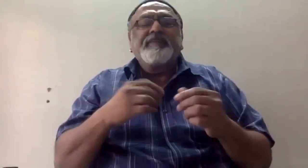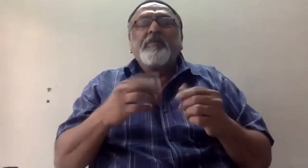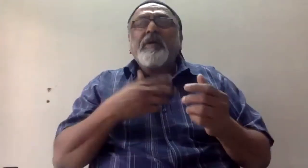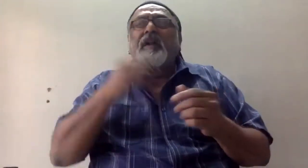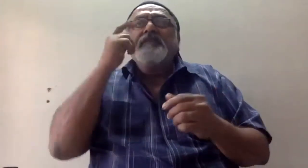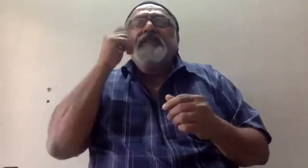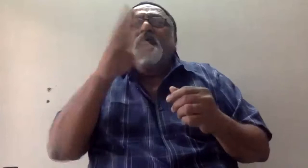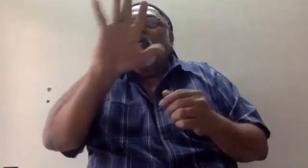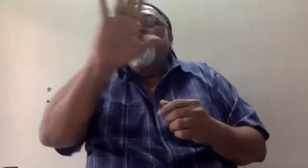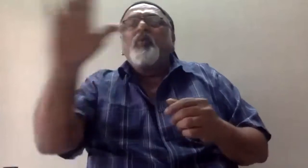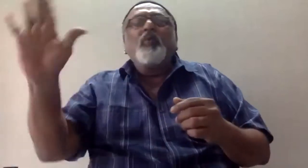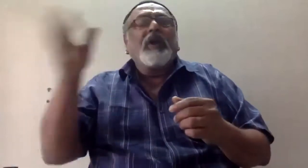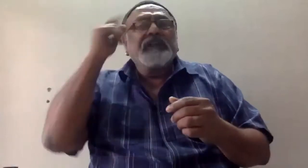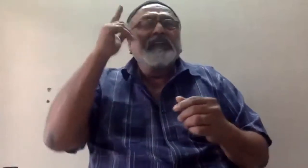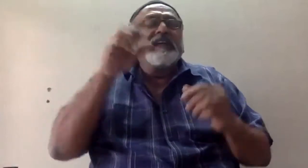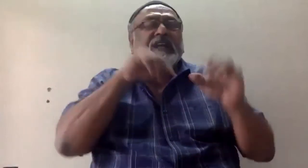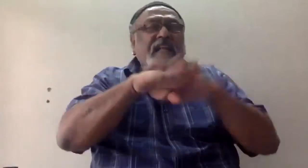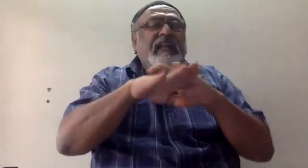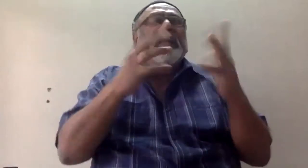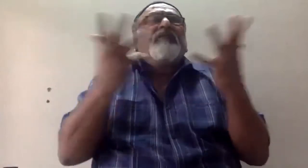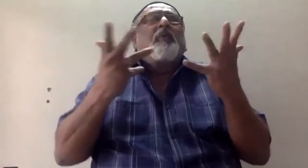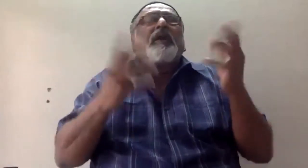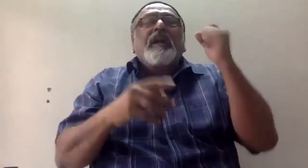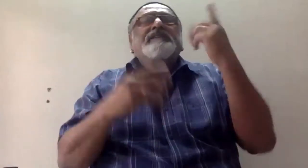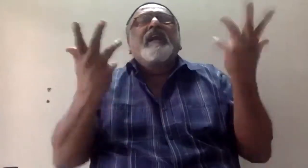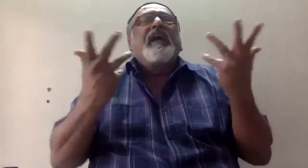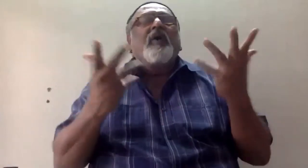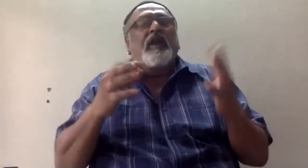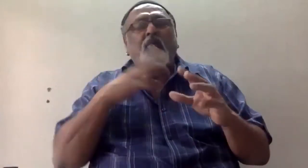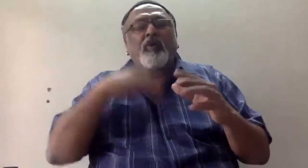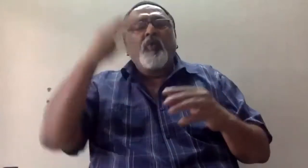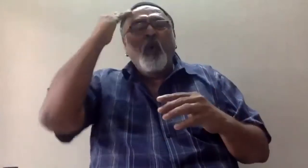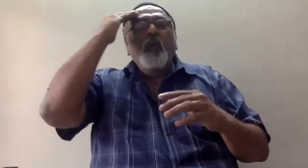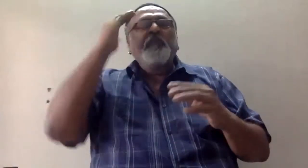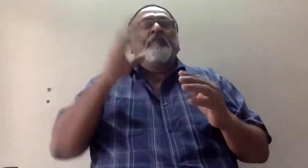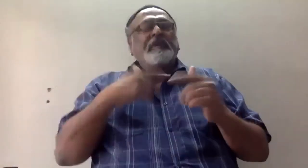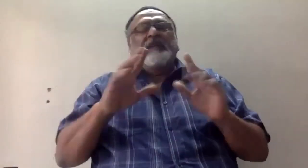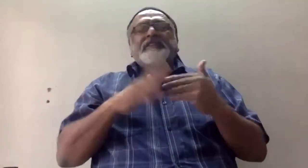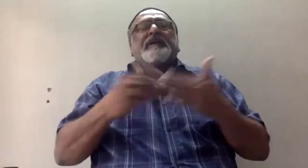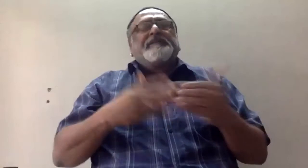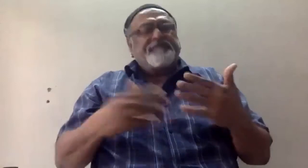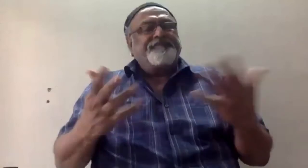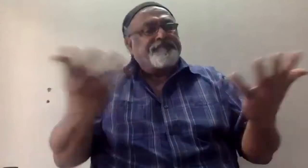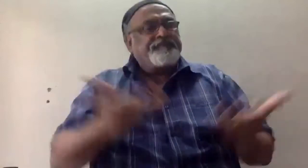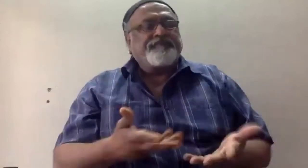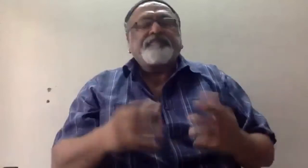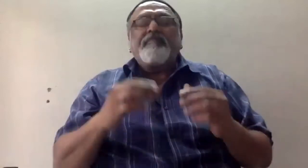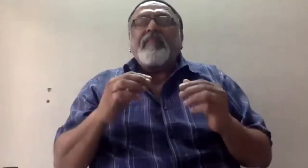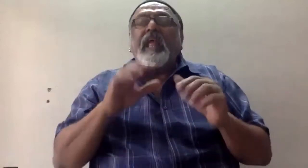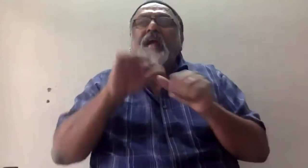yours about this and what do you think about this. Nevertheless, access to justice in very simple terms,